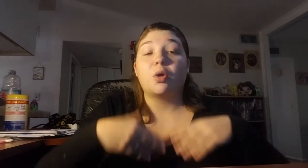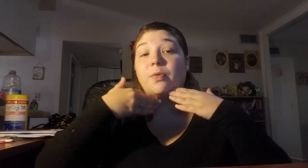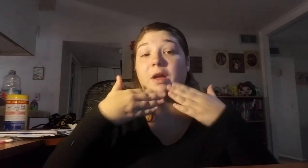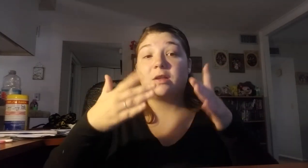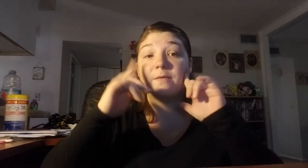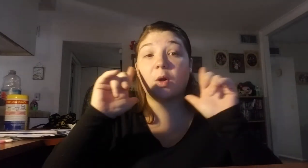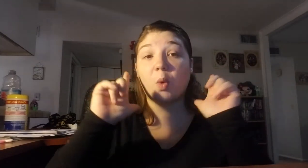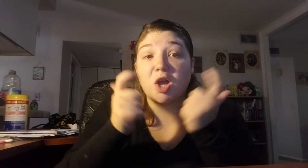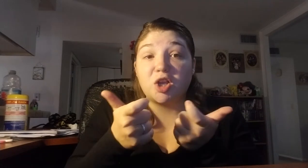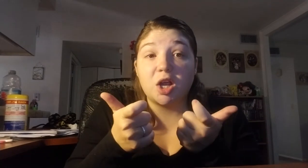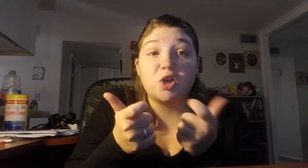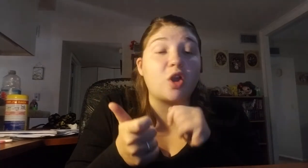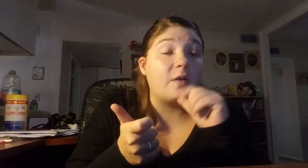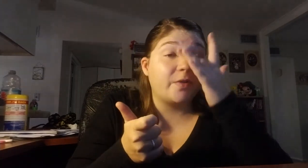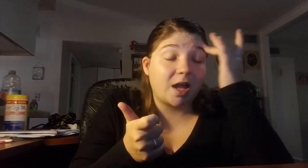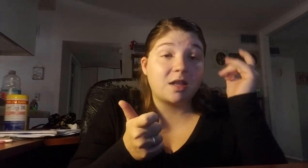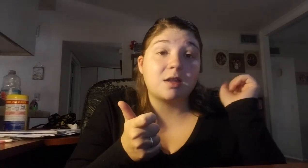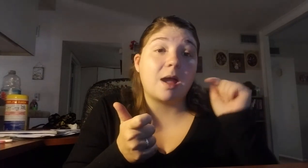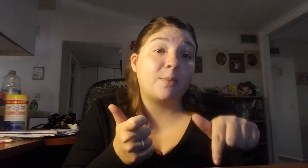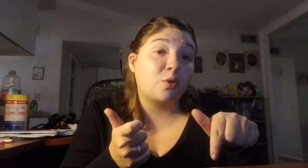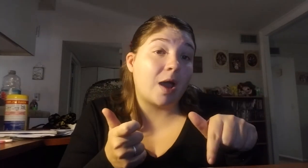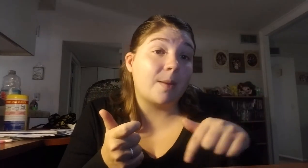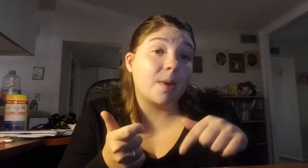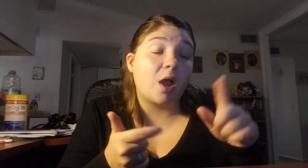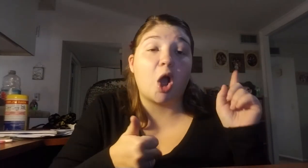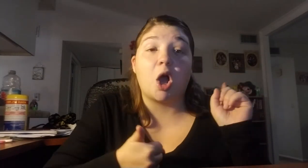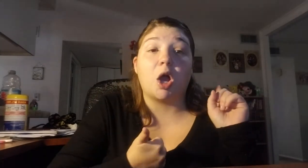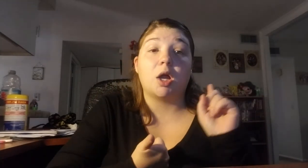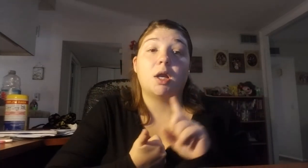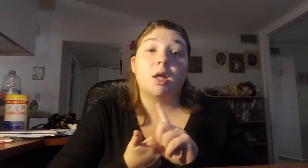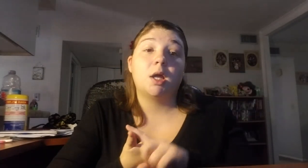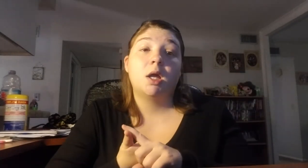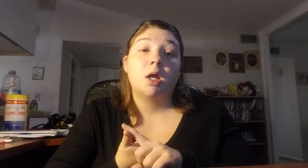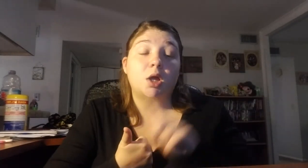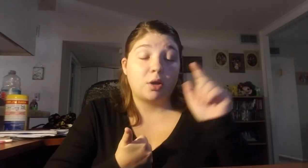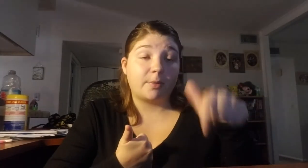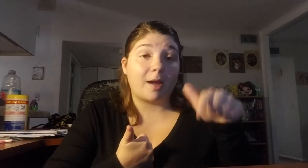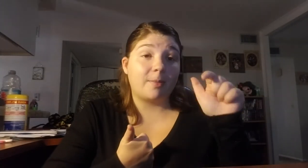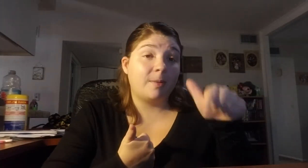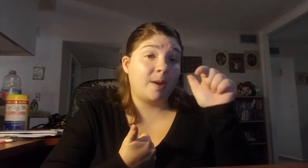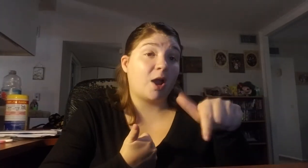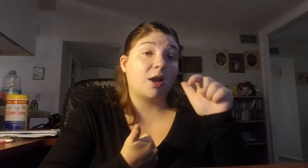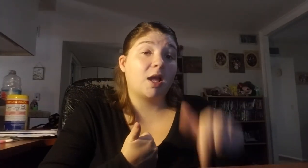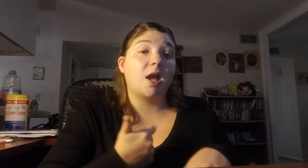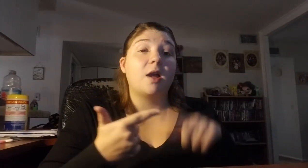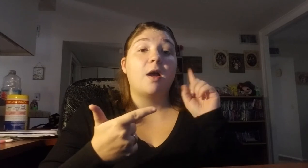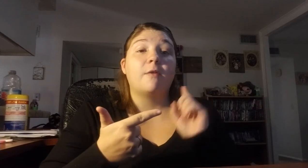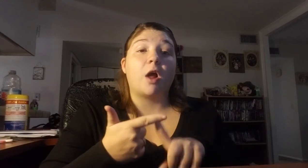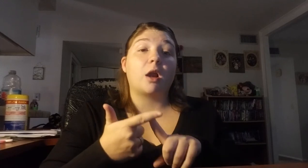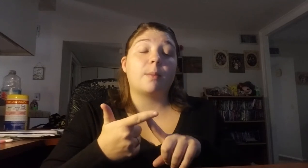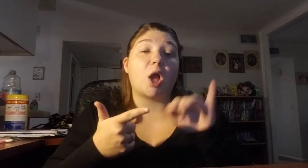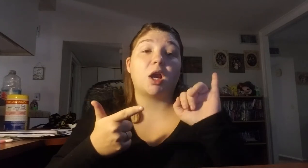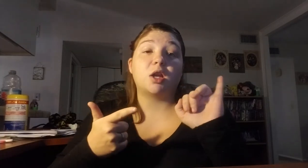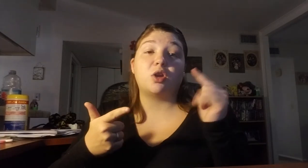thank you for watching. Don't forget to subscribe me on. Subscribing me on here, following me on Instagram